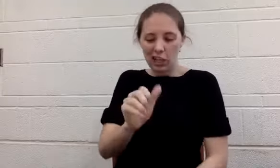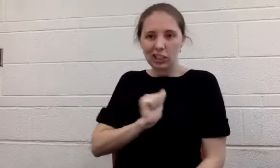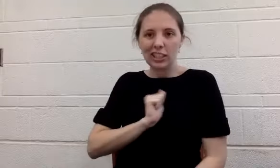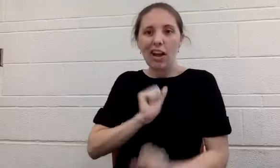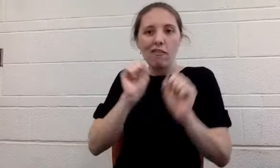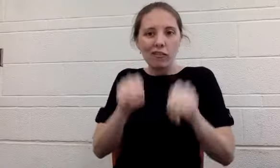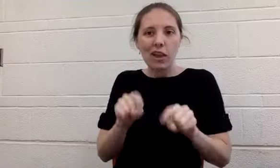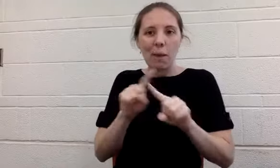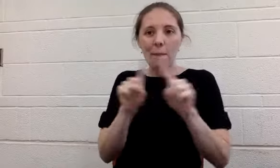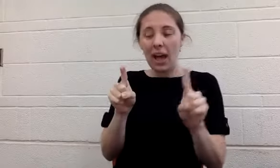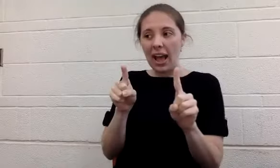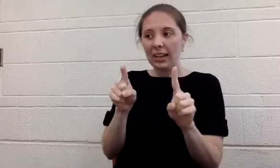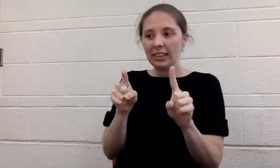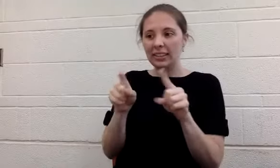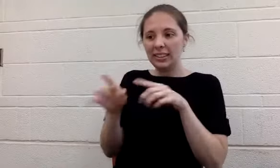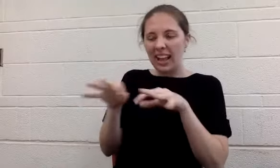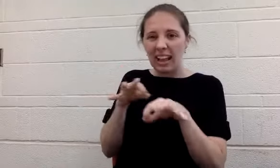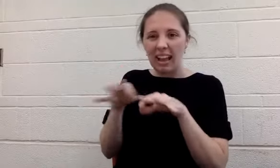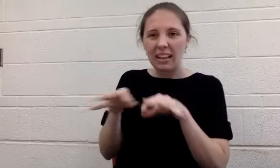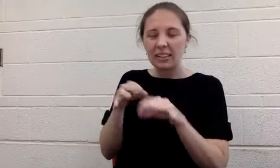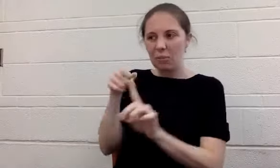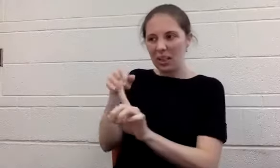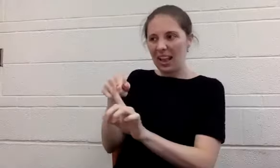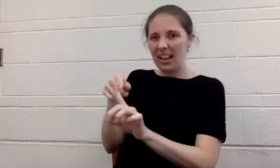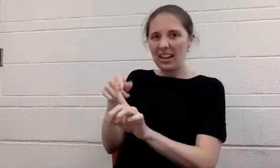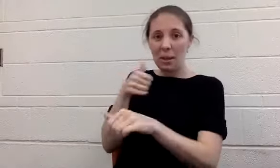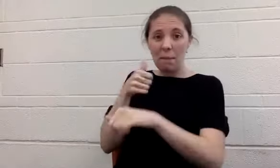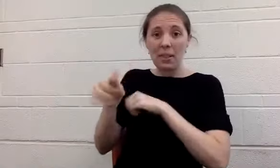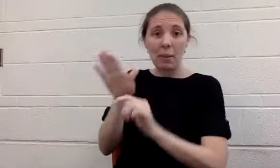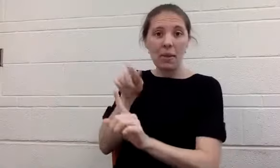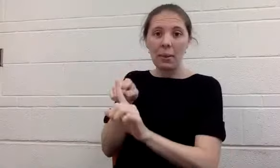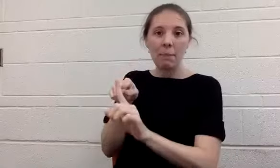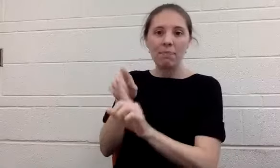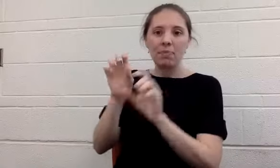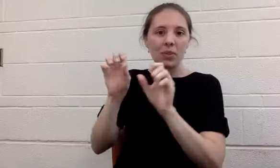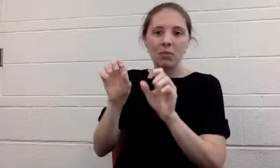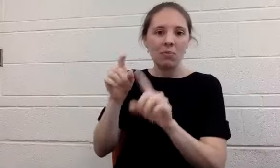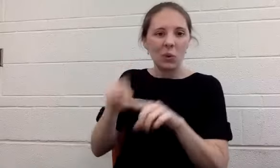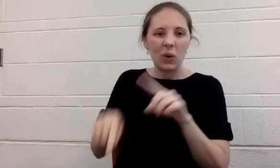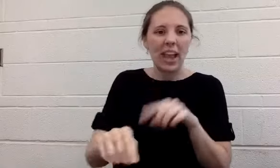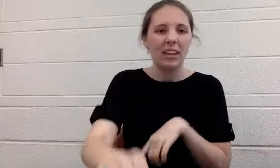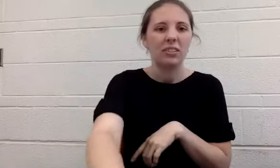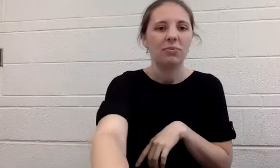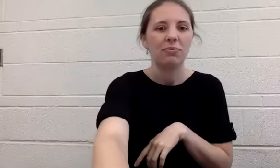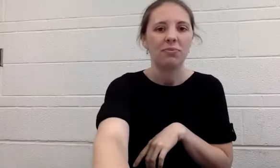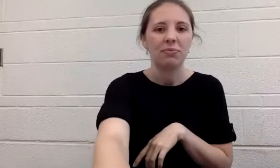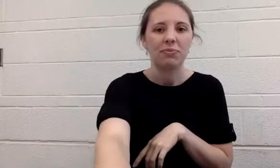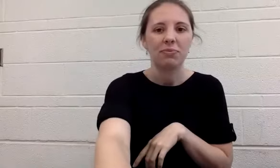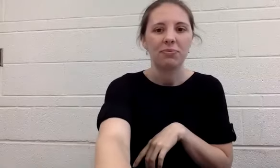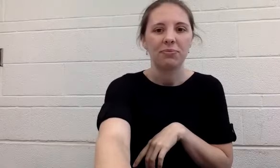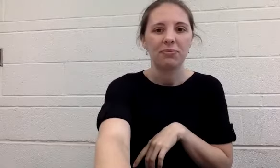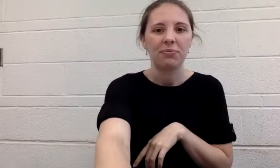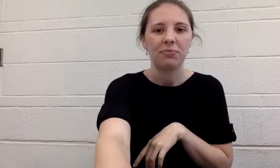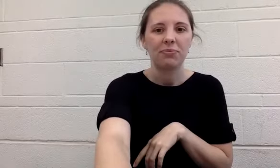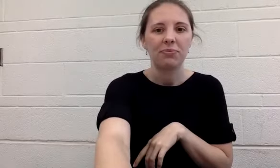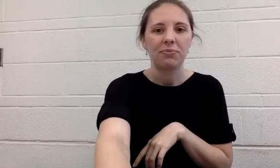these giant, long, drawn out arguments with him, trying to prove to him that I knew what he was doing and, that